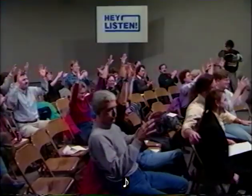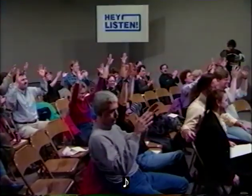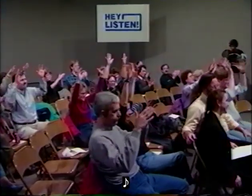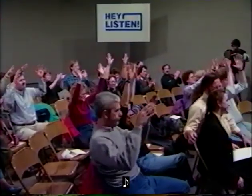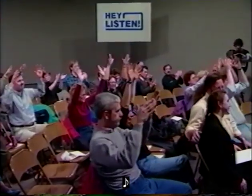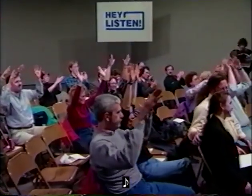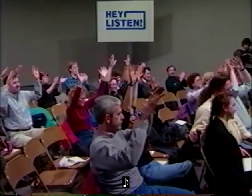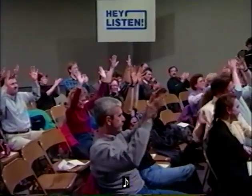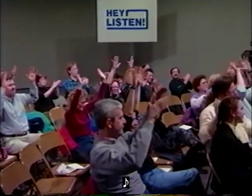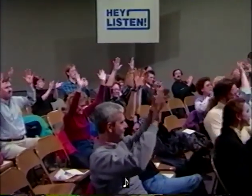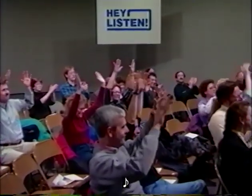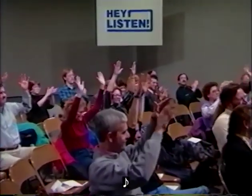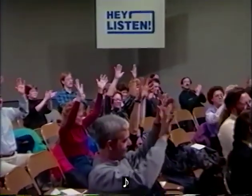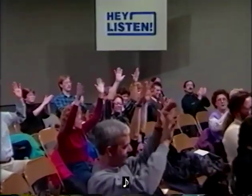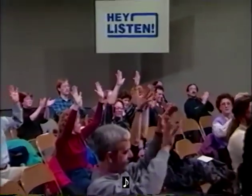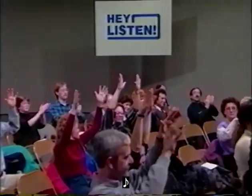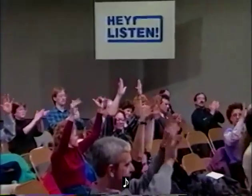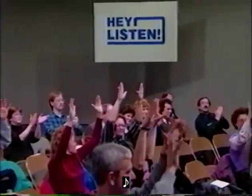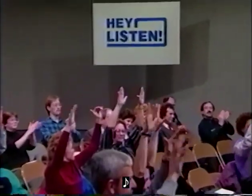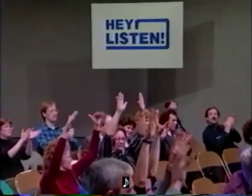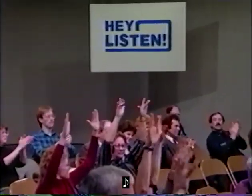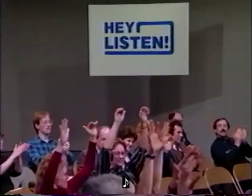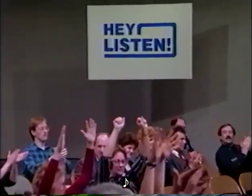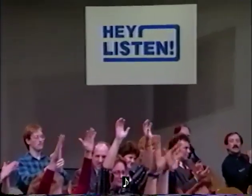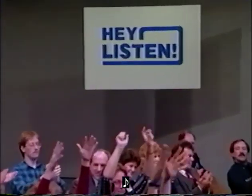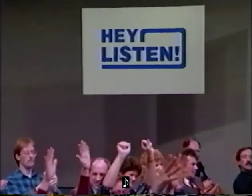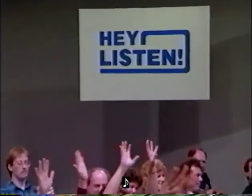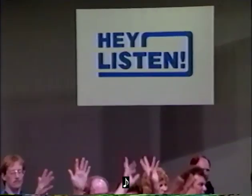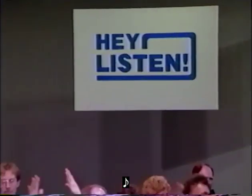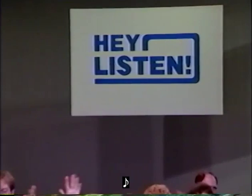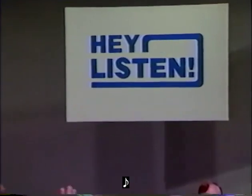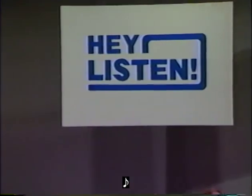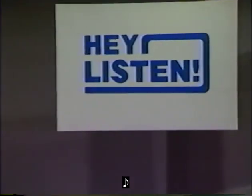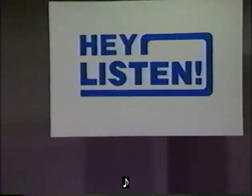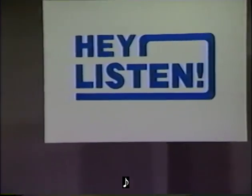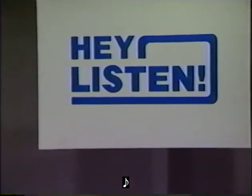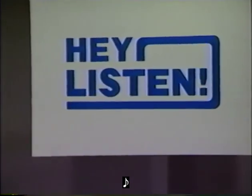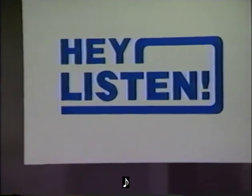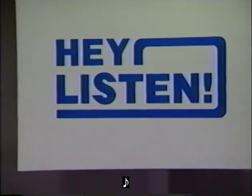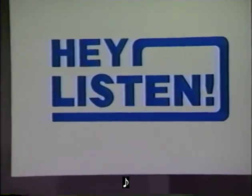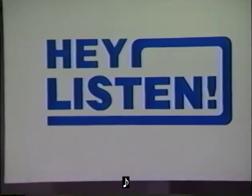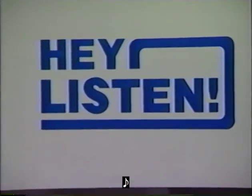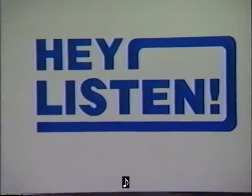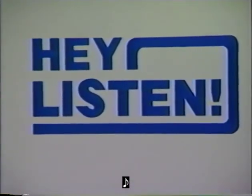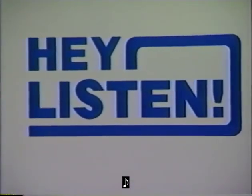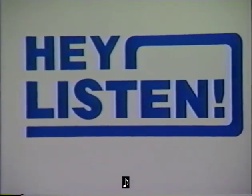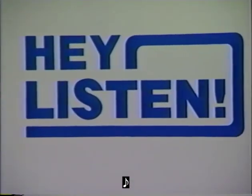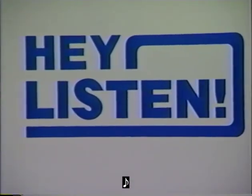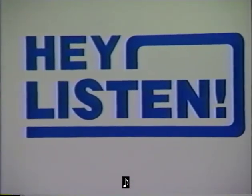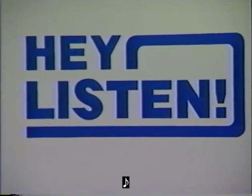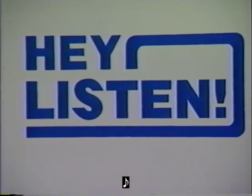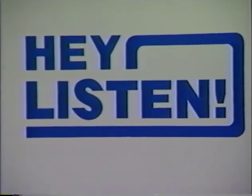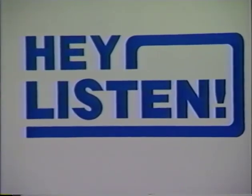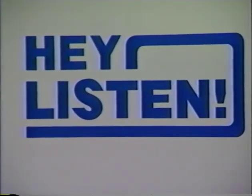that they were found guilty and then a higher court reversed the decision.